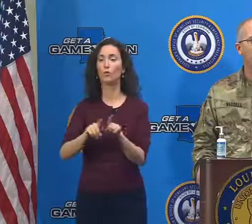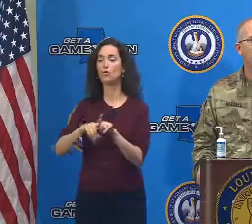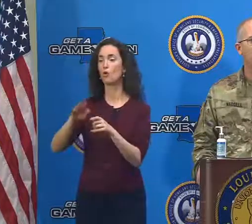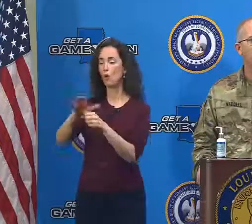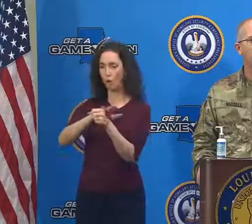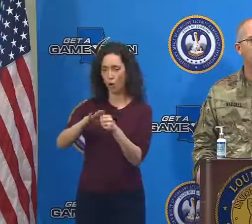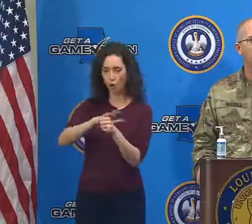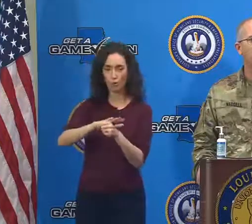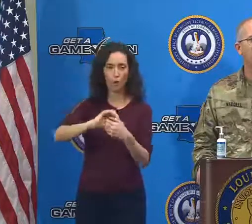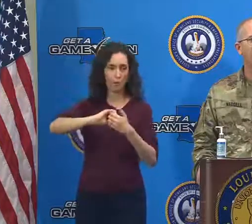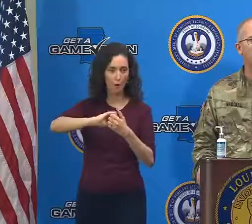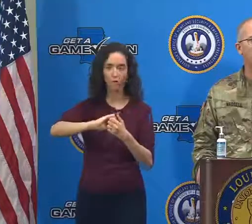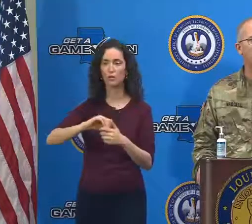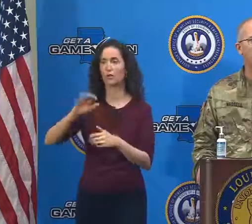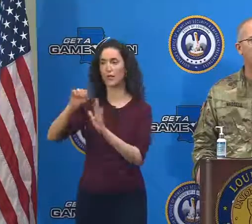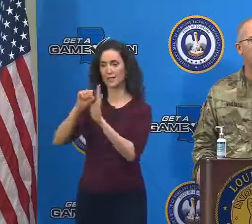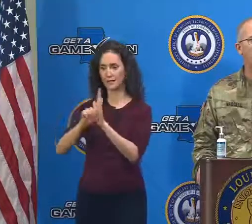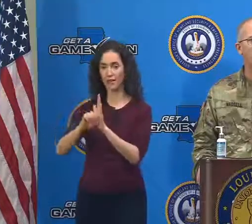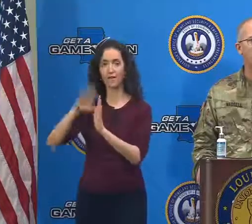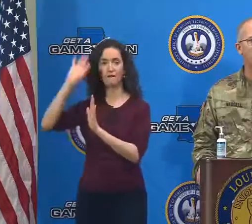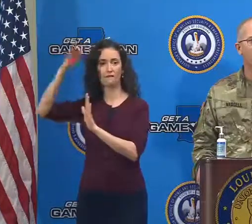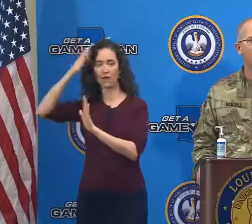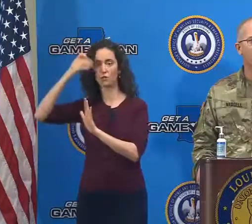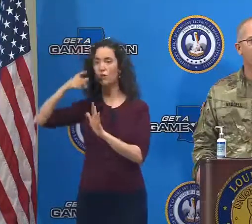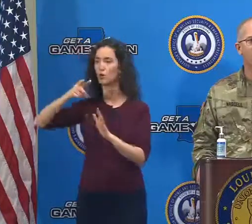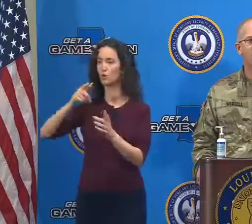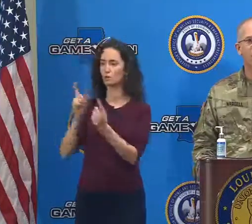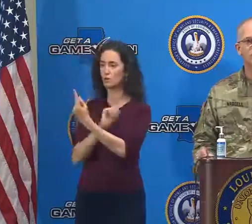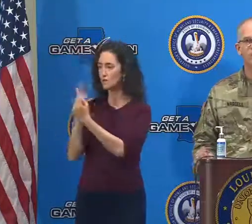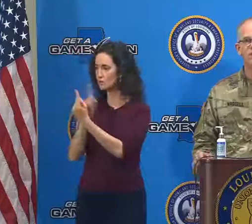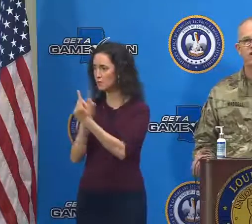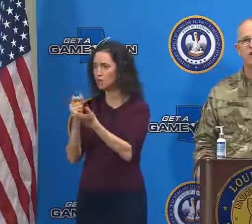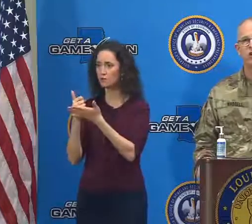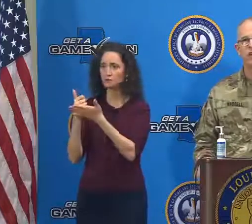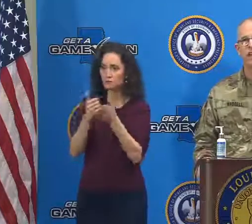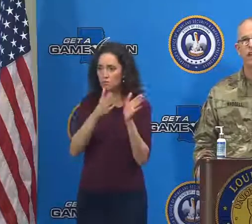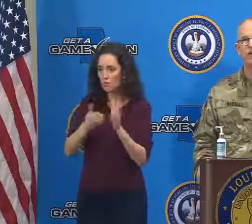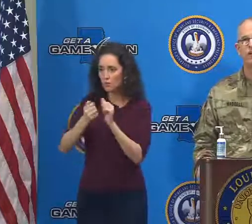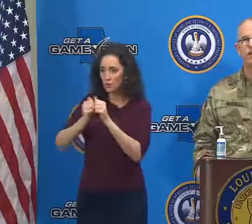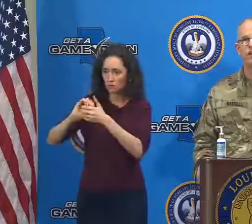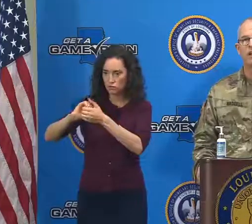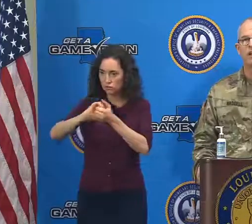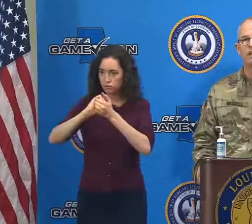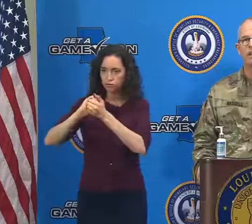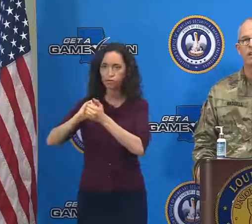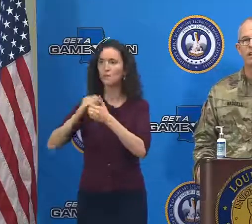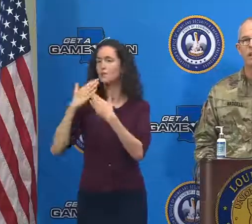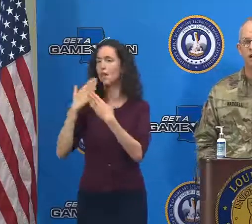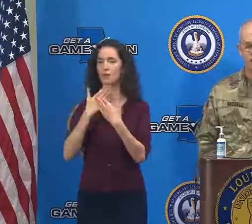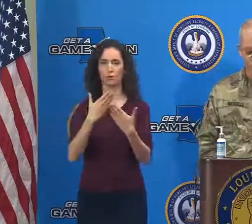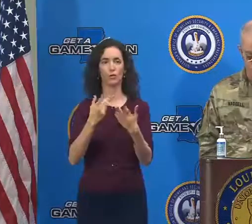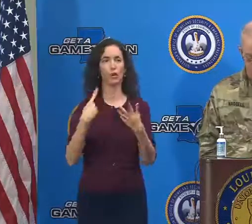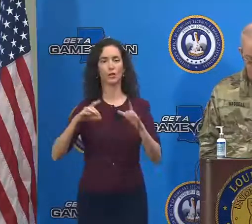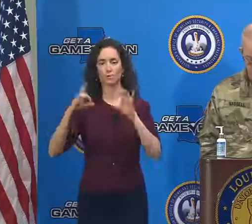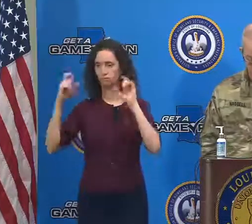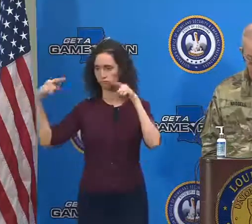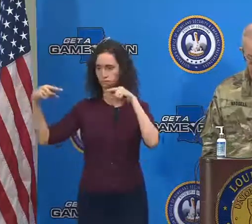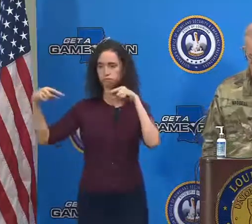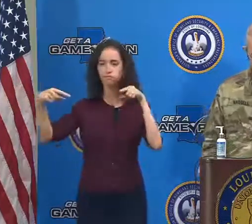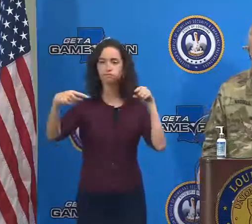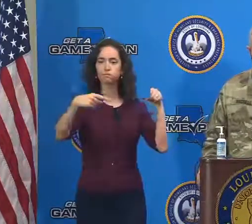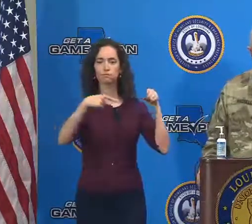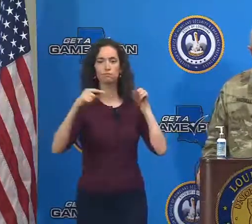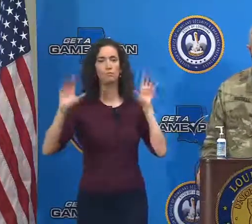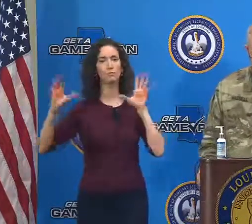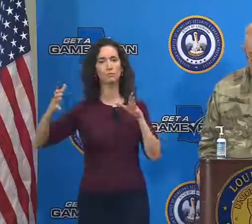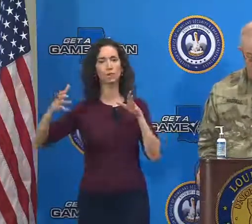who we've had an opportunity to collaborate with and coordinate with as we've achieved unity and effort in taking care or dealing with Hurricane